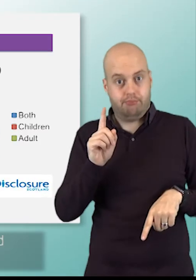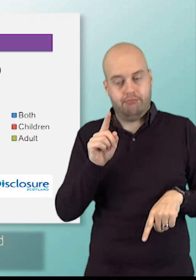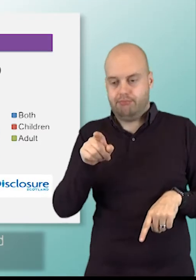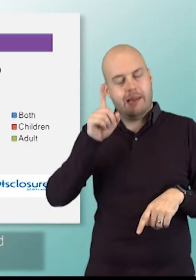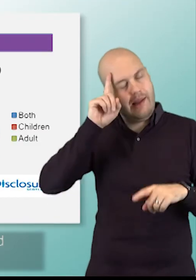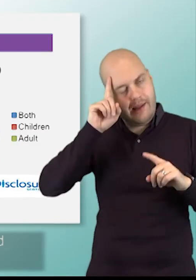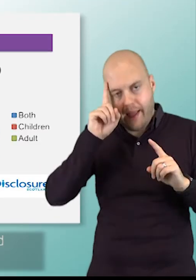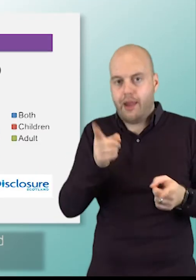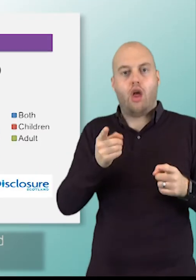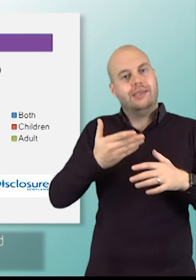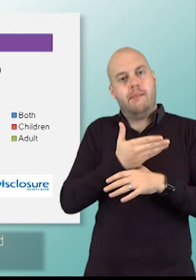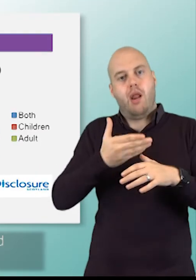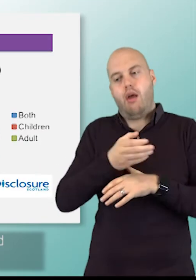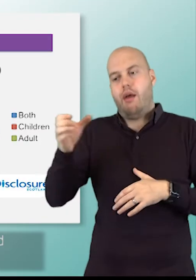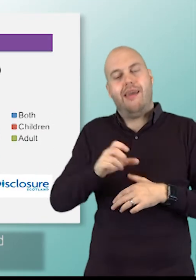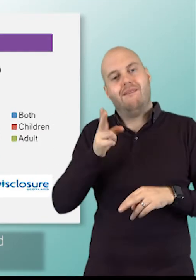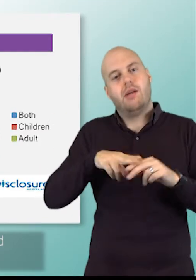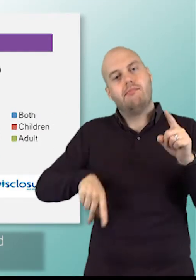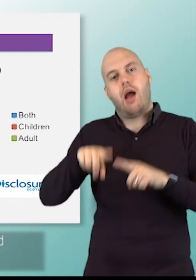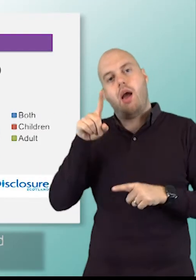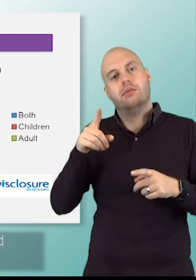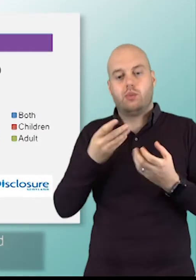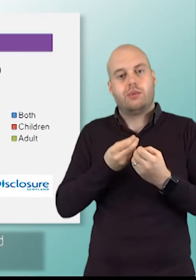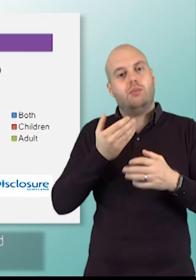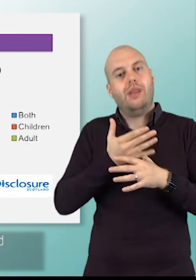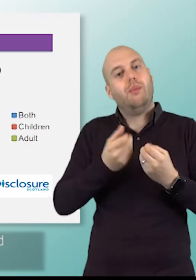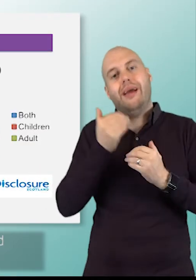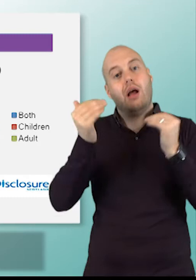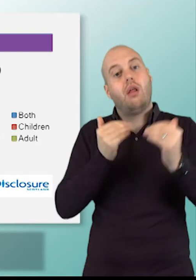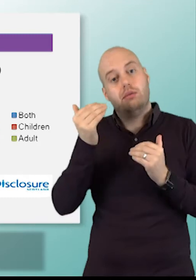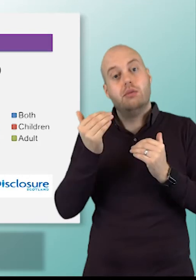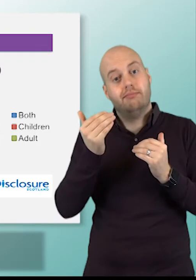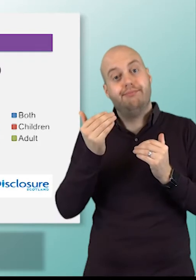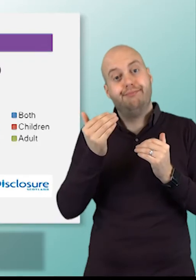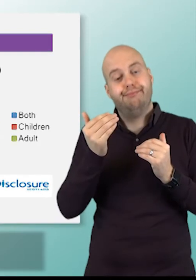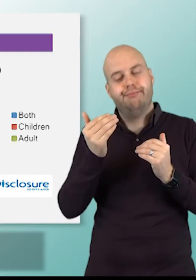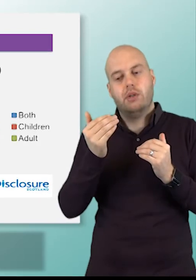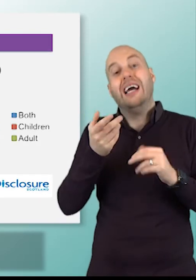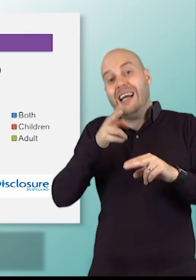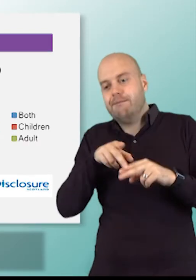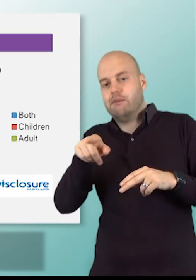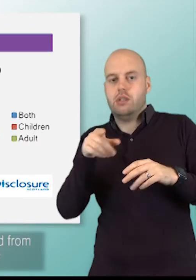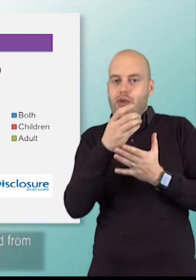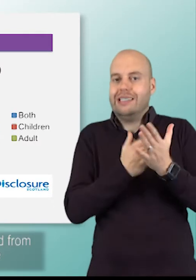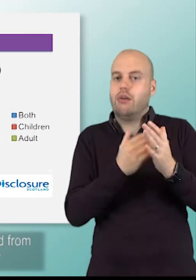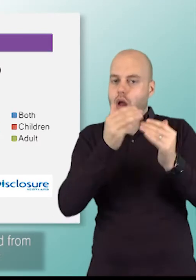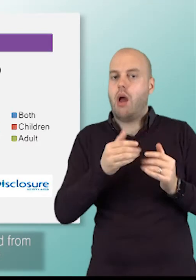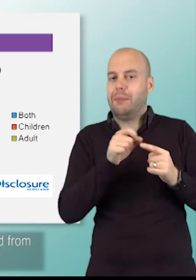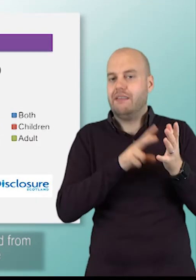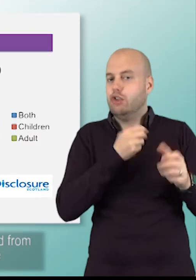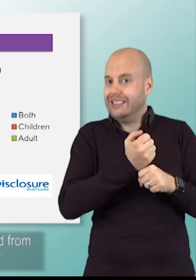cannot employ individuals who are barred from working with adults in an adult position that falls under the PVG scheme. And there you've